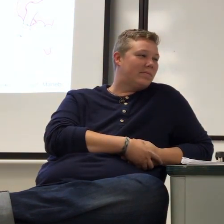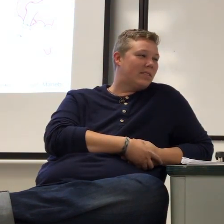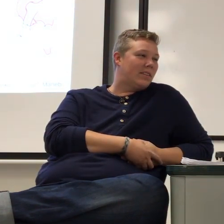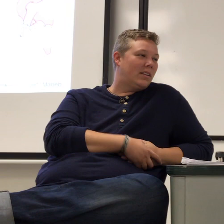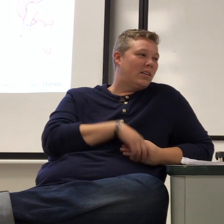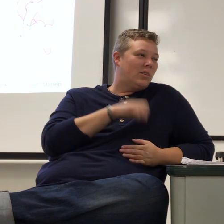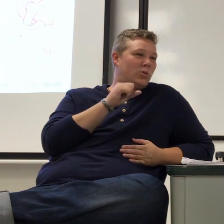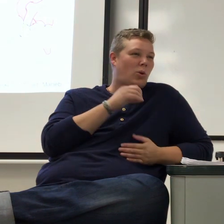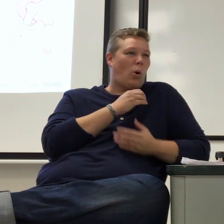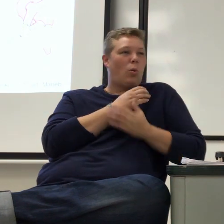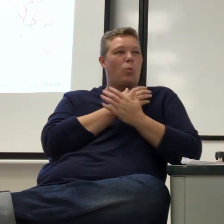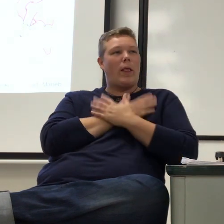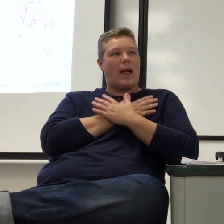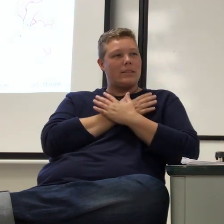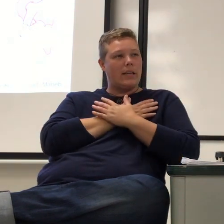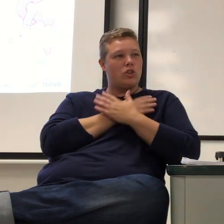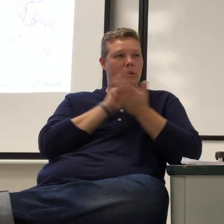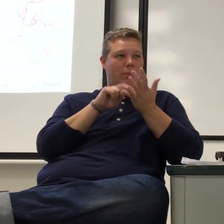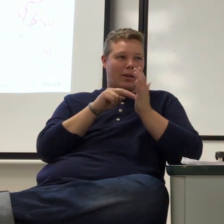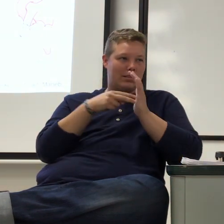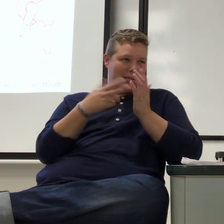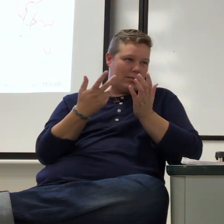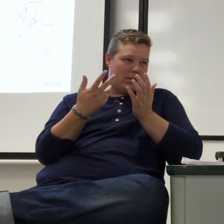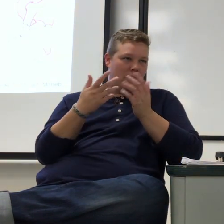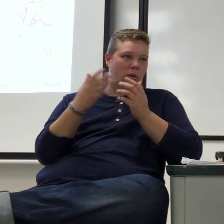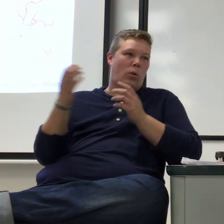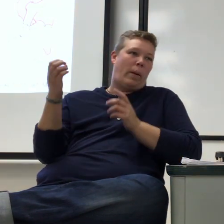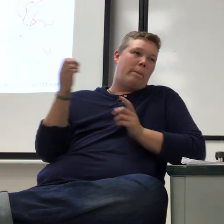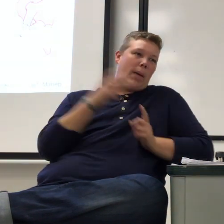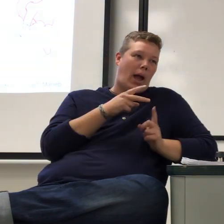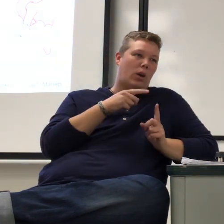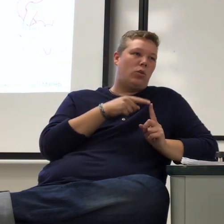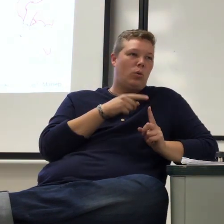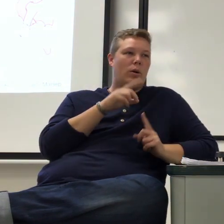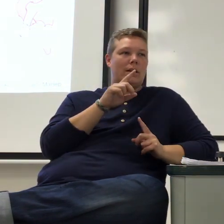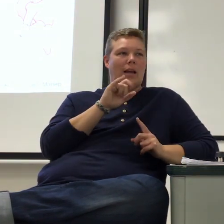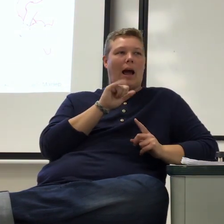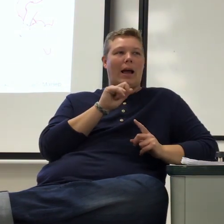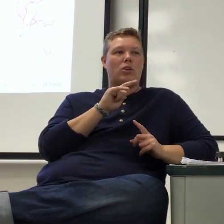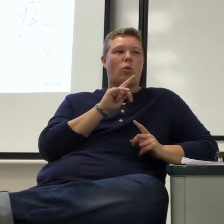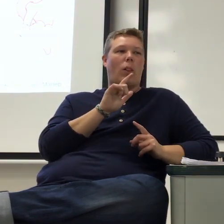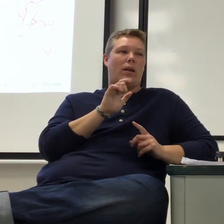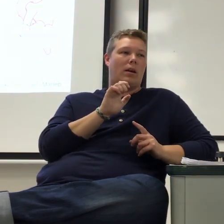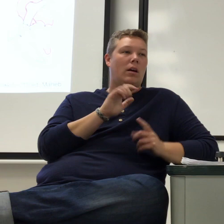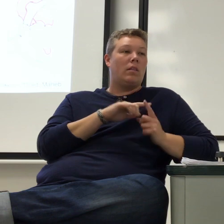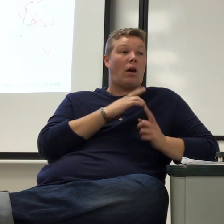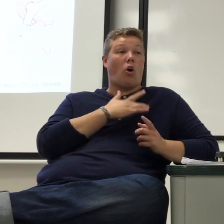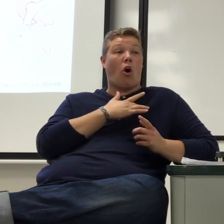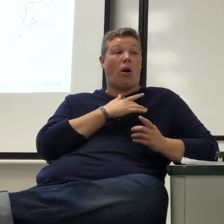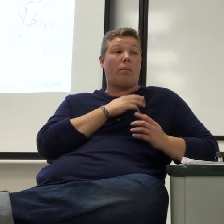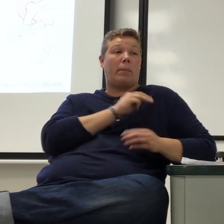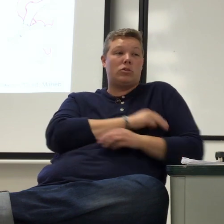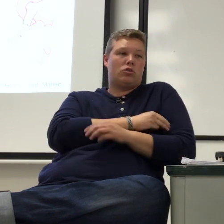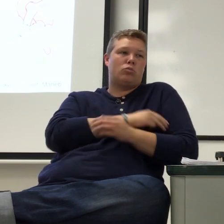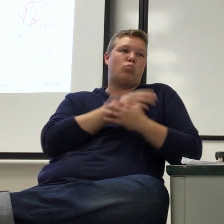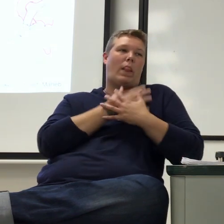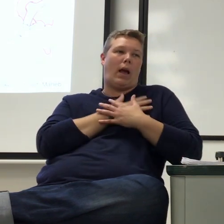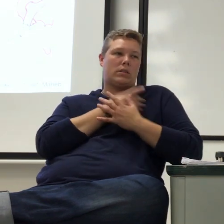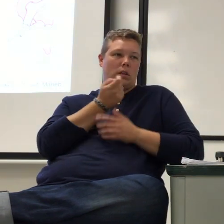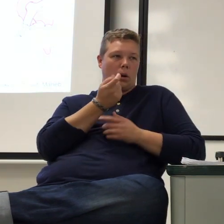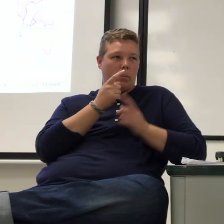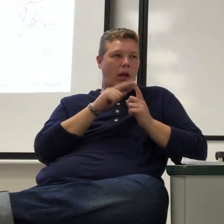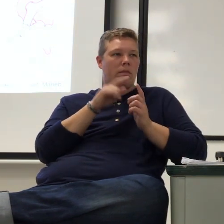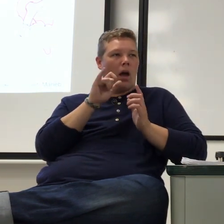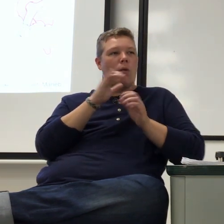So relaxation tells you you're getting back to diastole now. The heart muscle's relaxing. Pressure's going to drop quite a bit. I'm